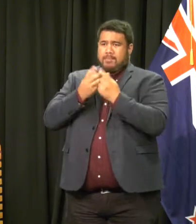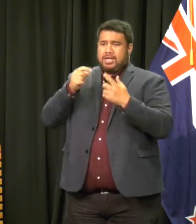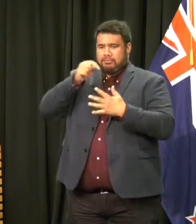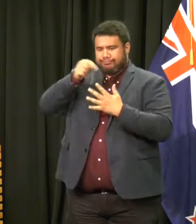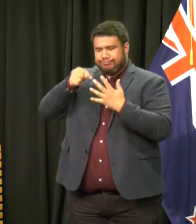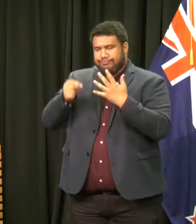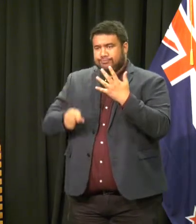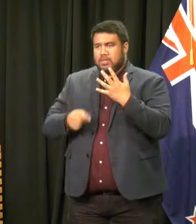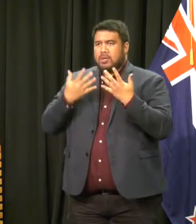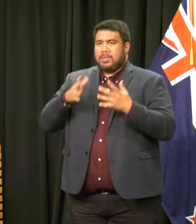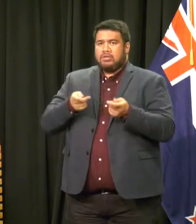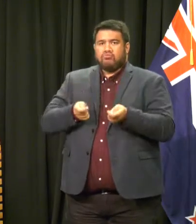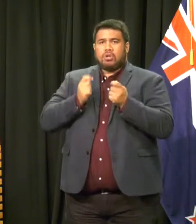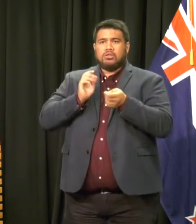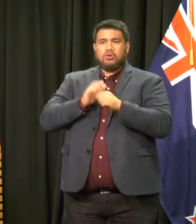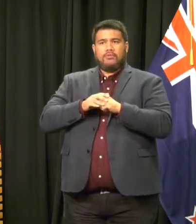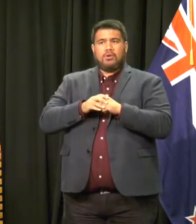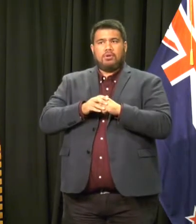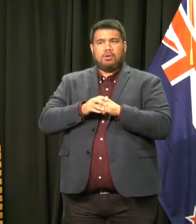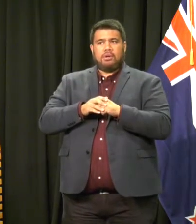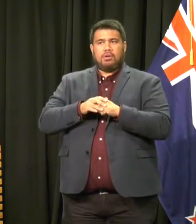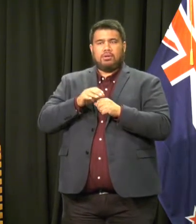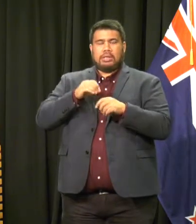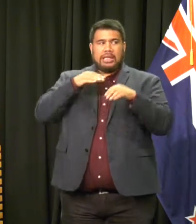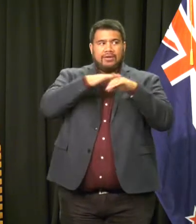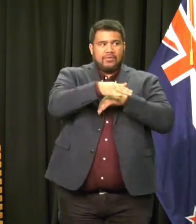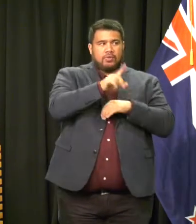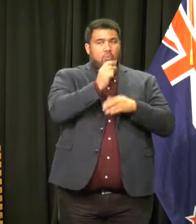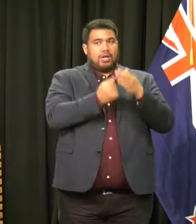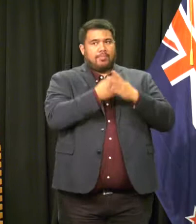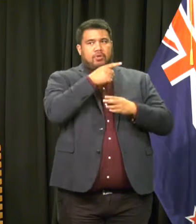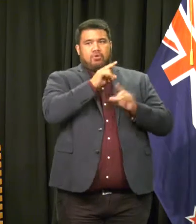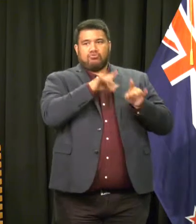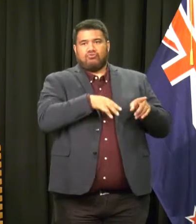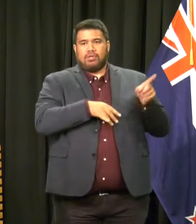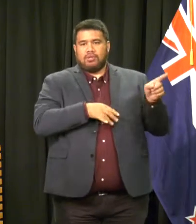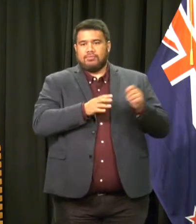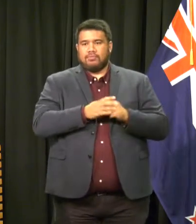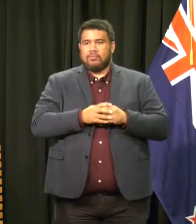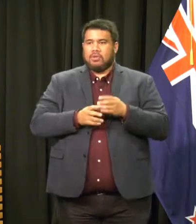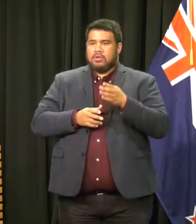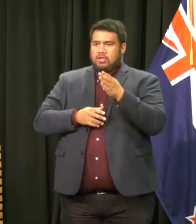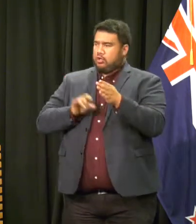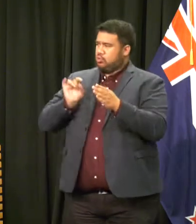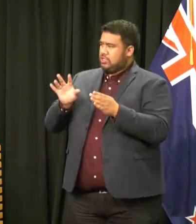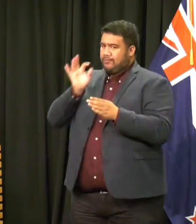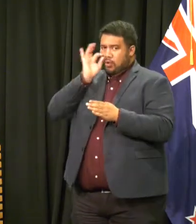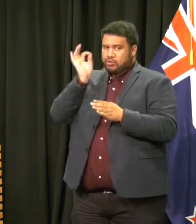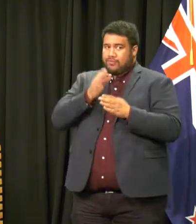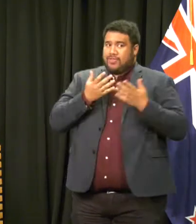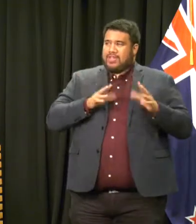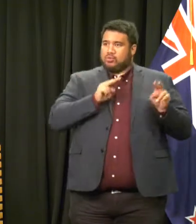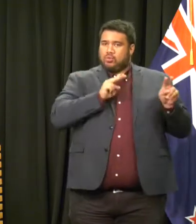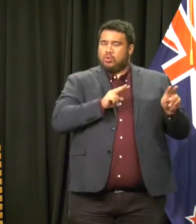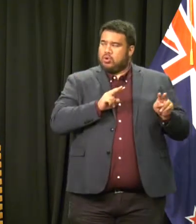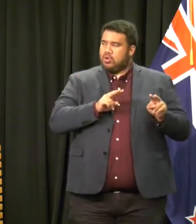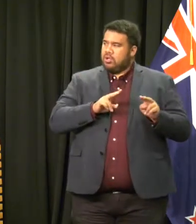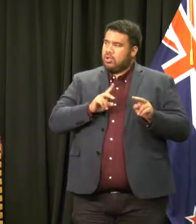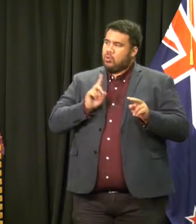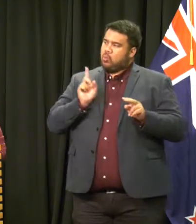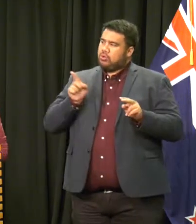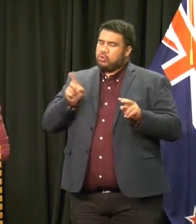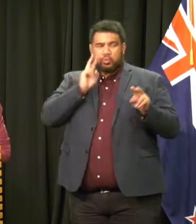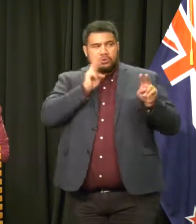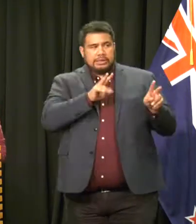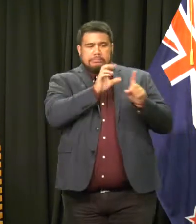factors raised around what happened in Australia. What were your observations as purely an observer? Oh, look, I think